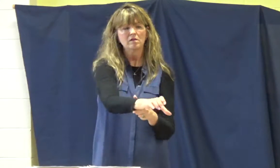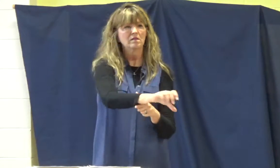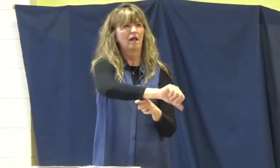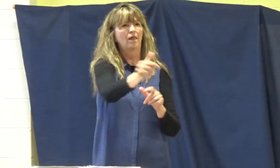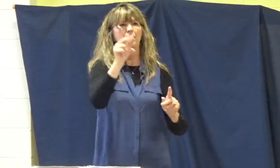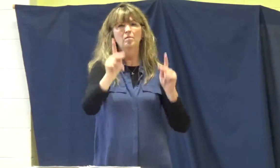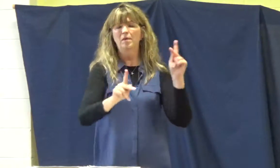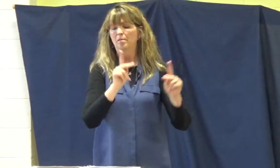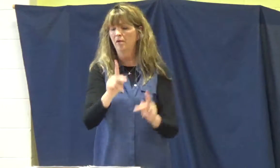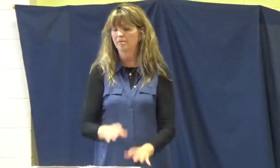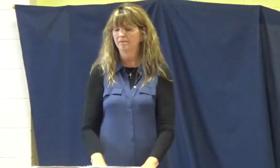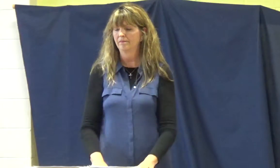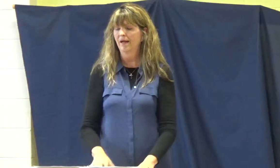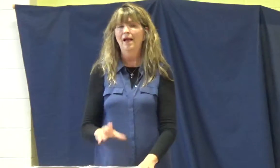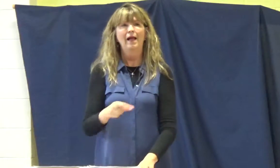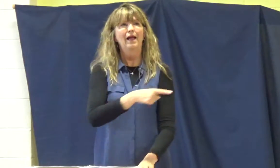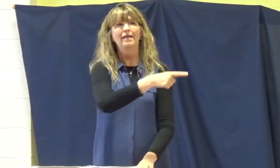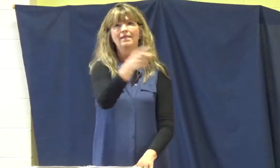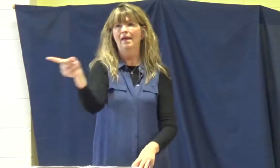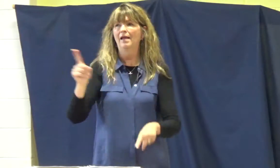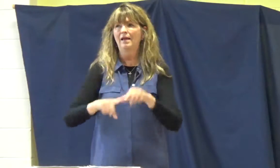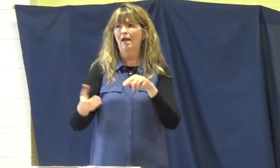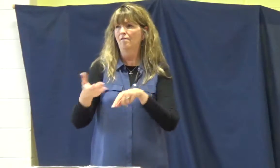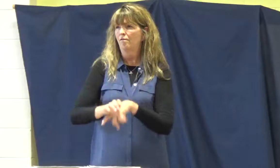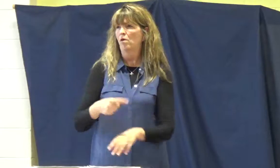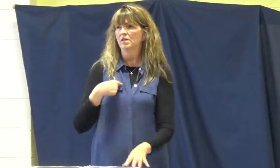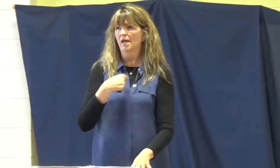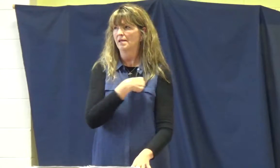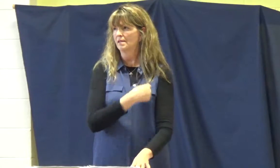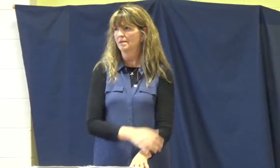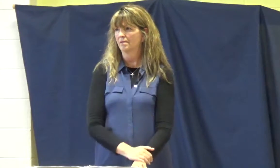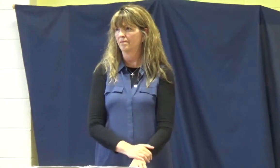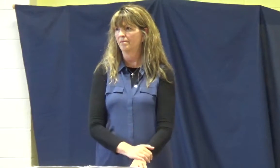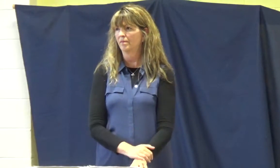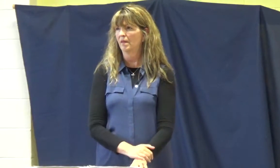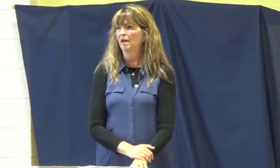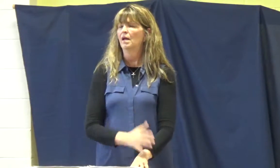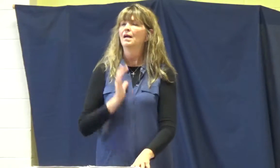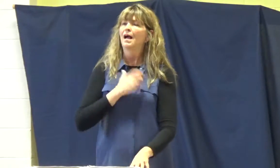We just can't force other people. And they can't force us.